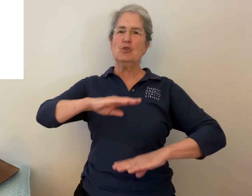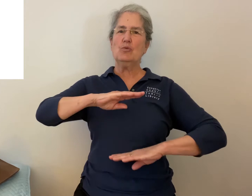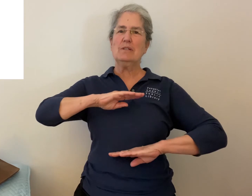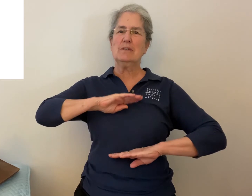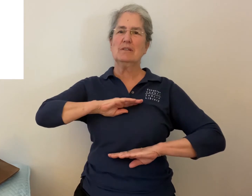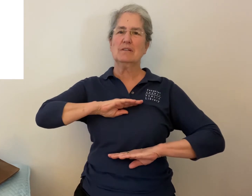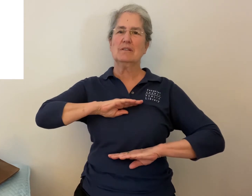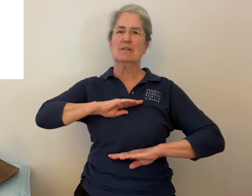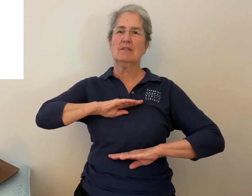swimsuit.